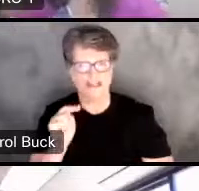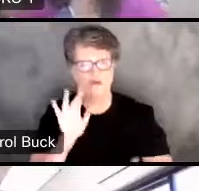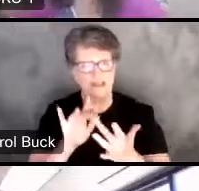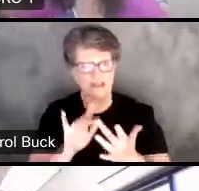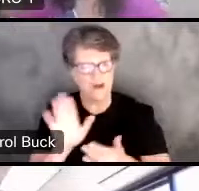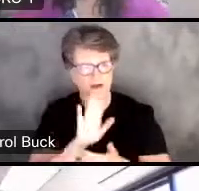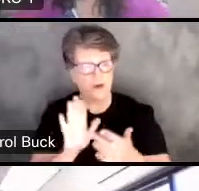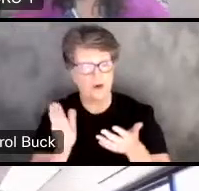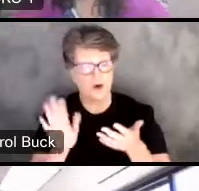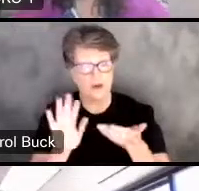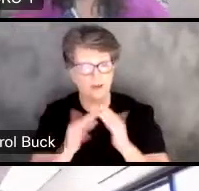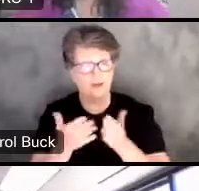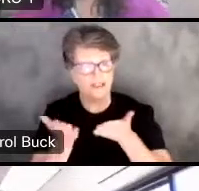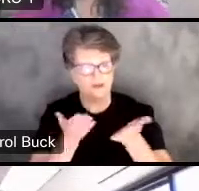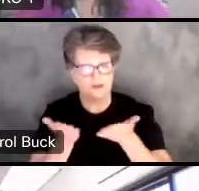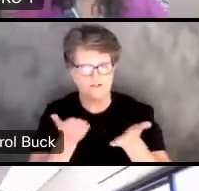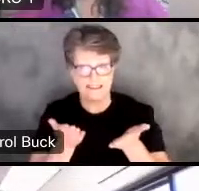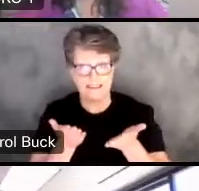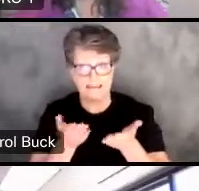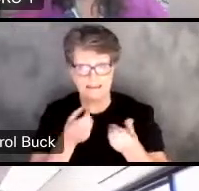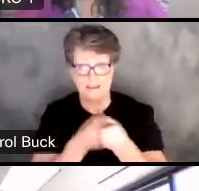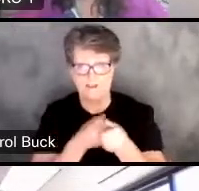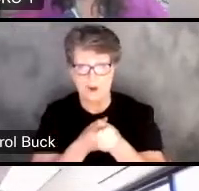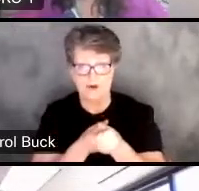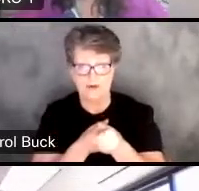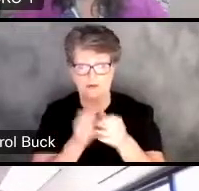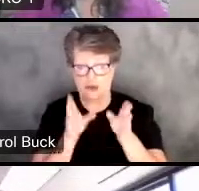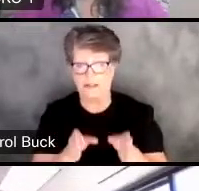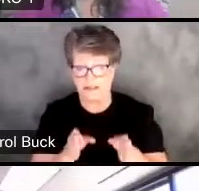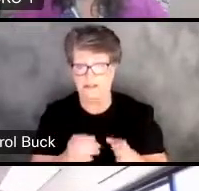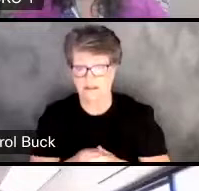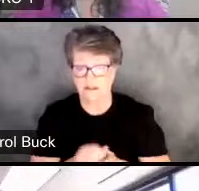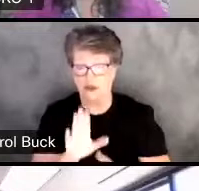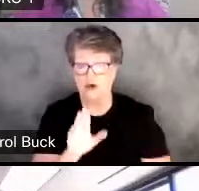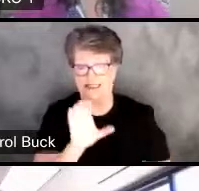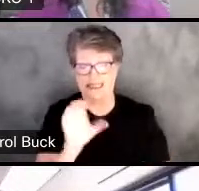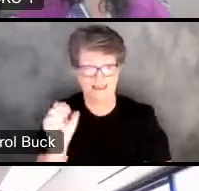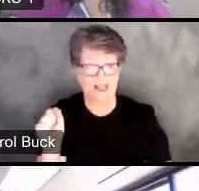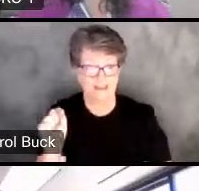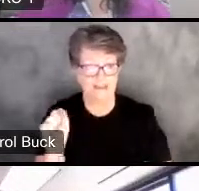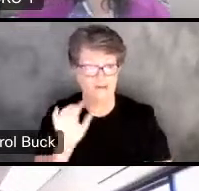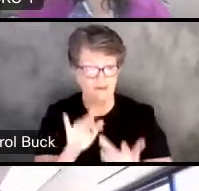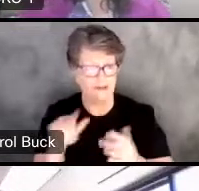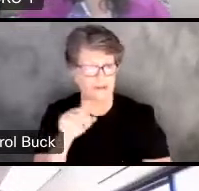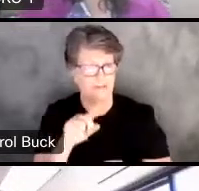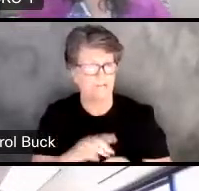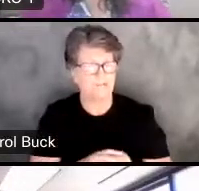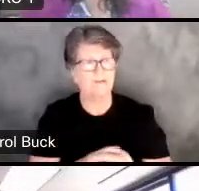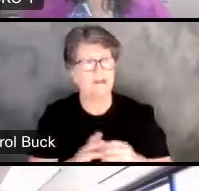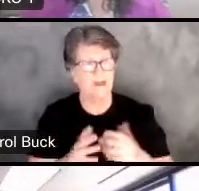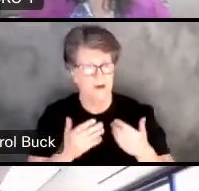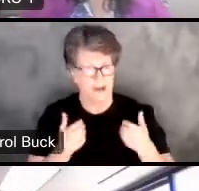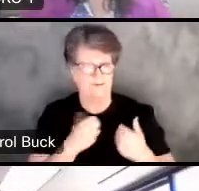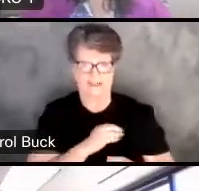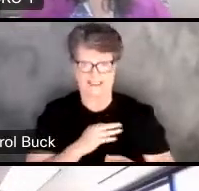your community services and supports person, your CSS. We have our staff